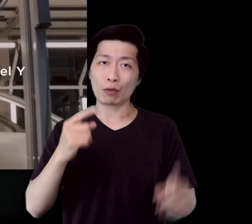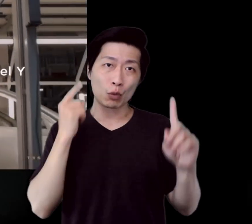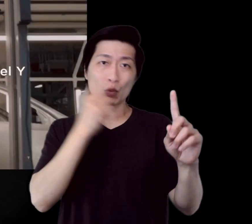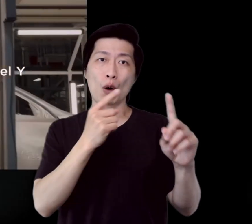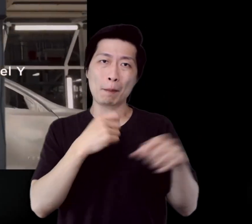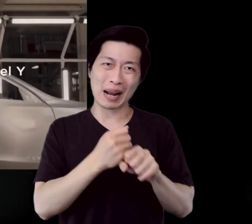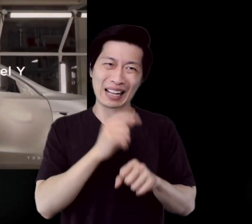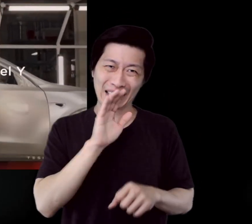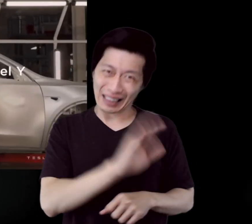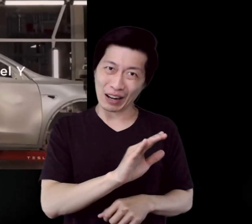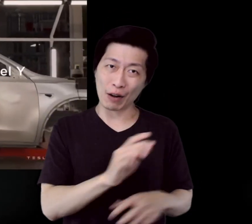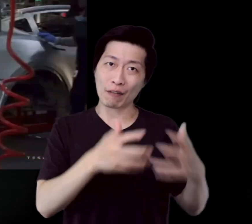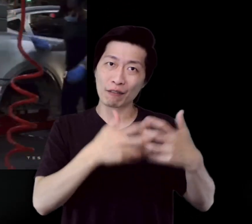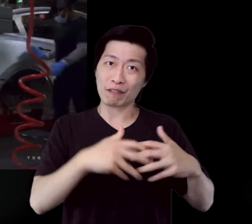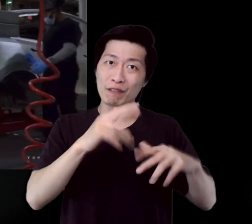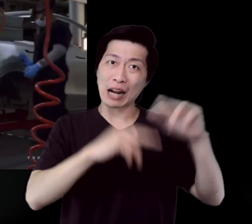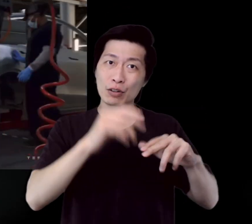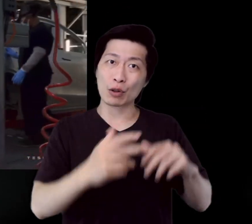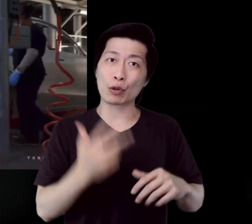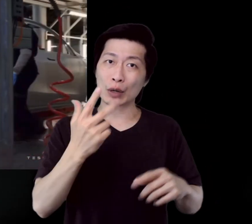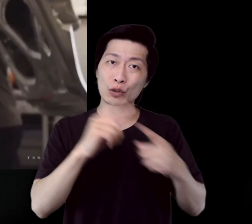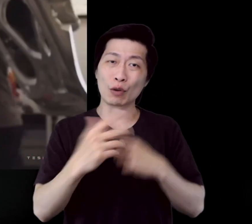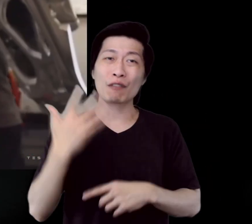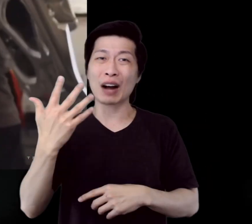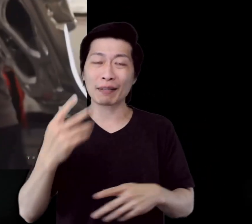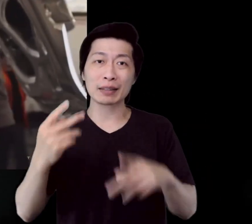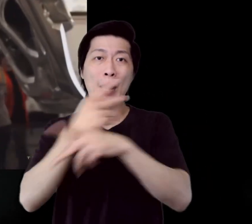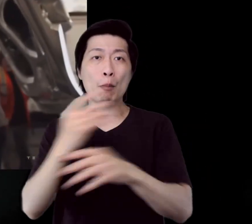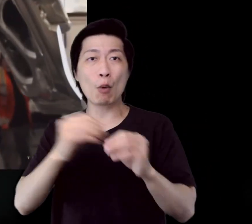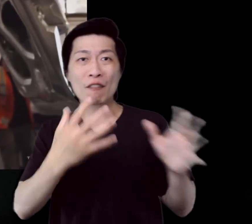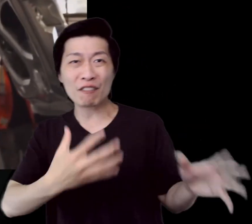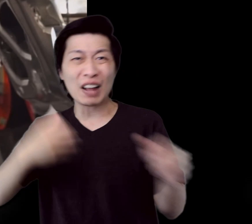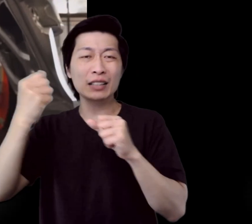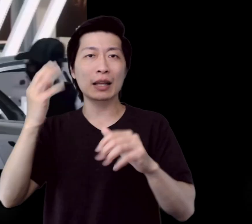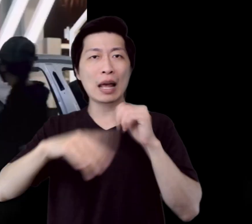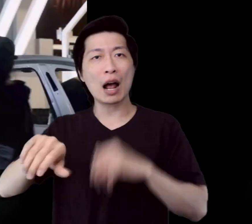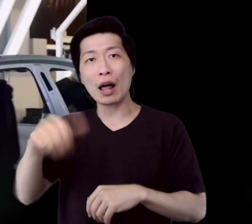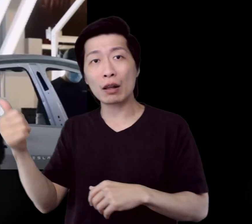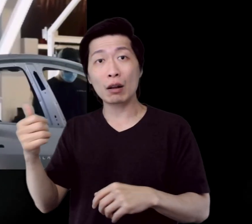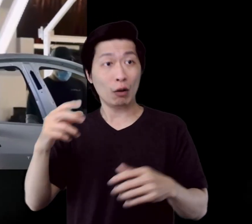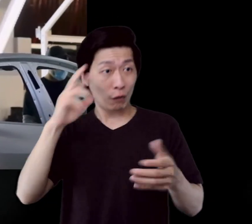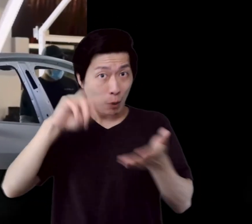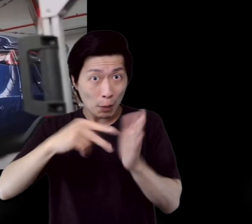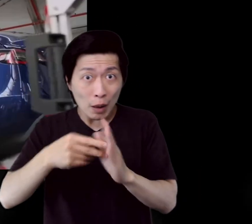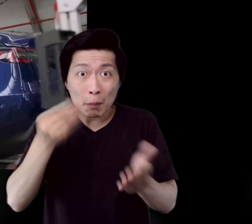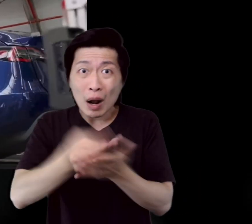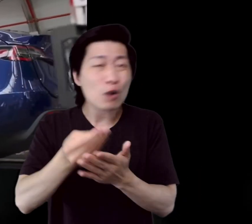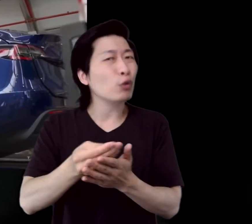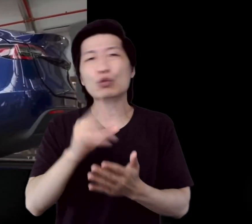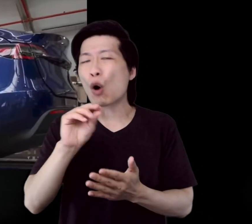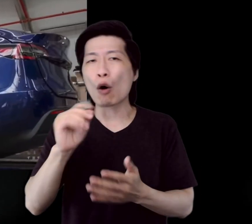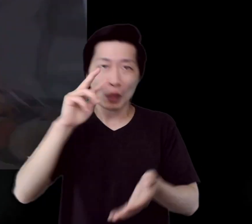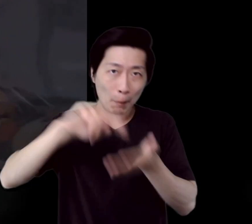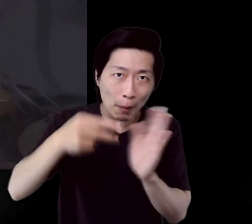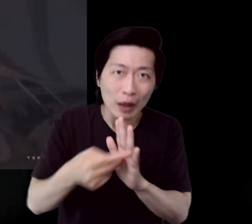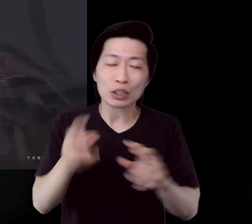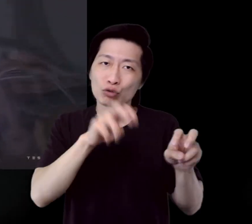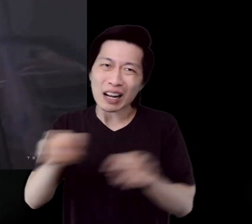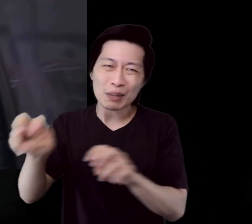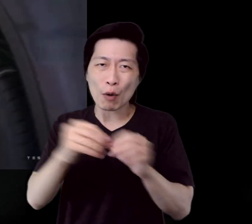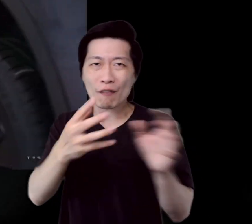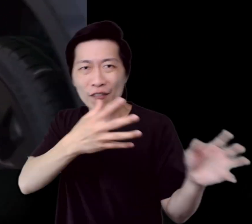their factories 3 to 5 times faster than anyone else. Not to make a lot of money, but to make the transition